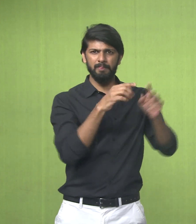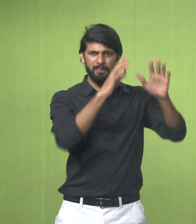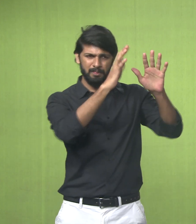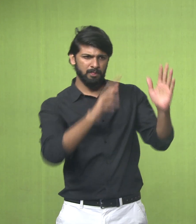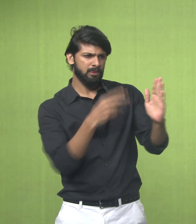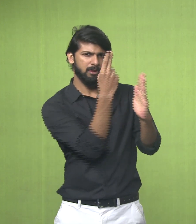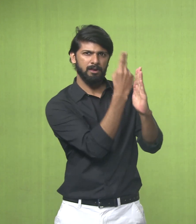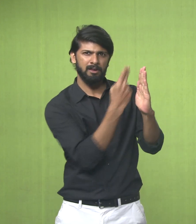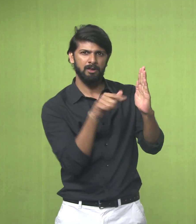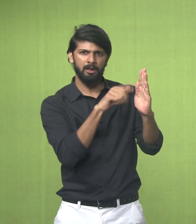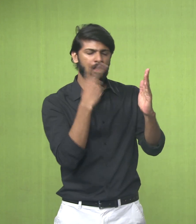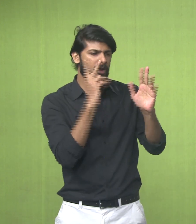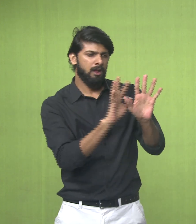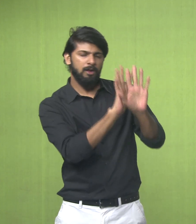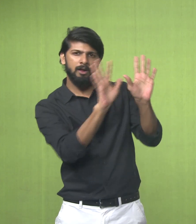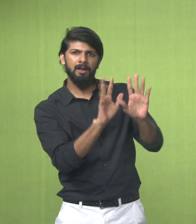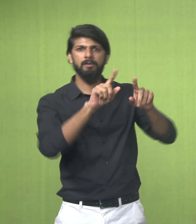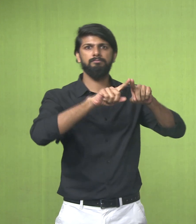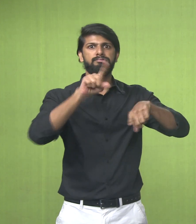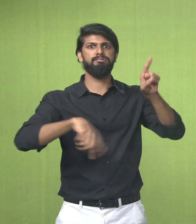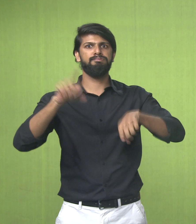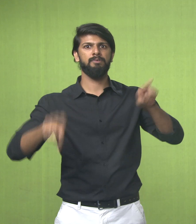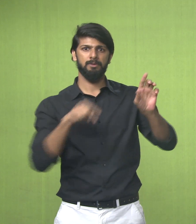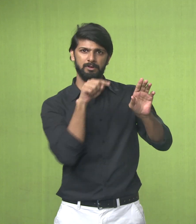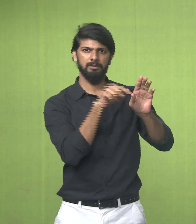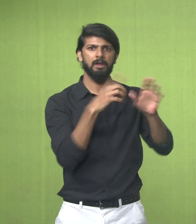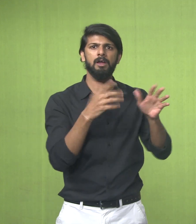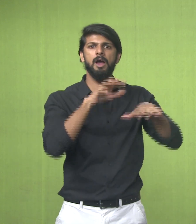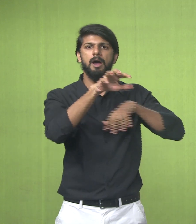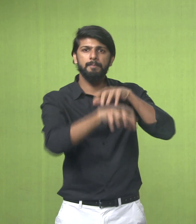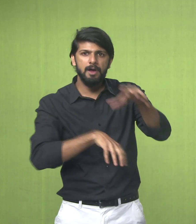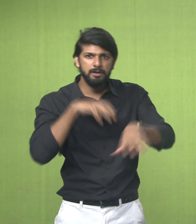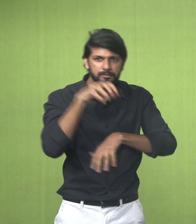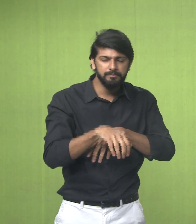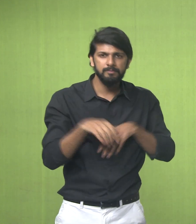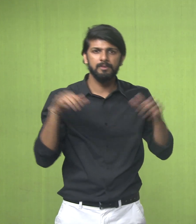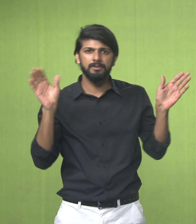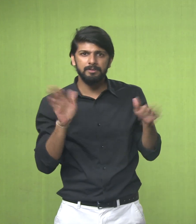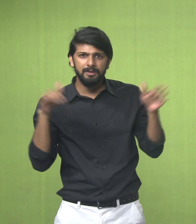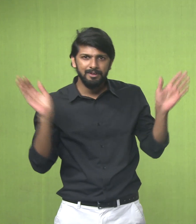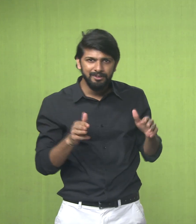animals and bird figures and forms, and most of it was done in black.